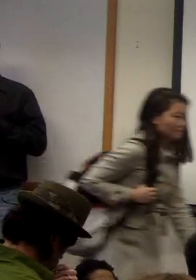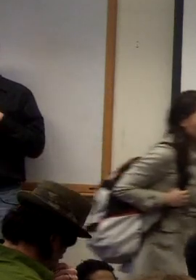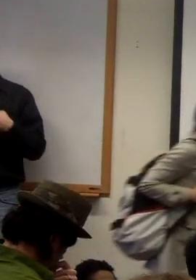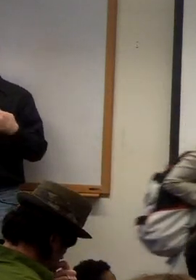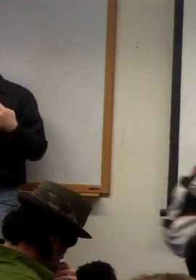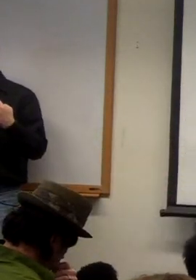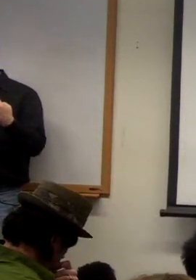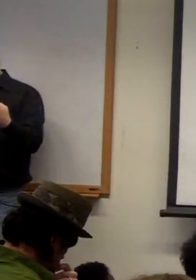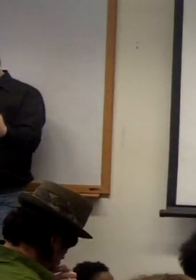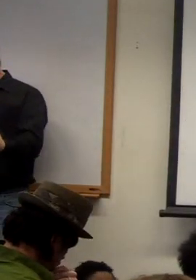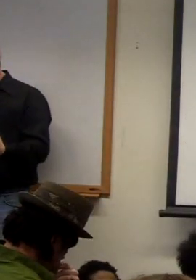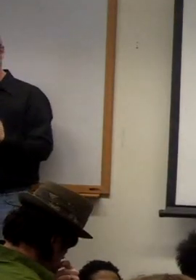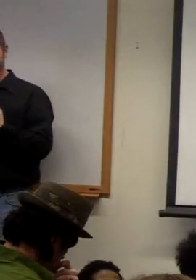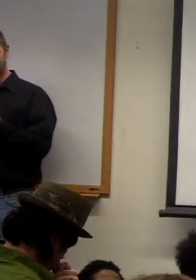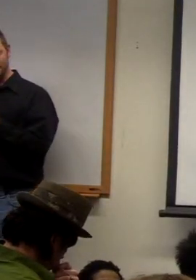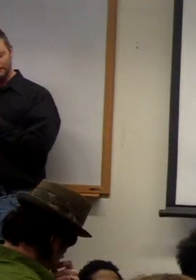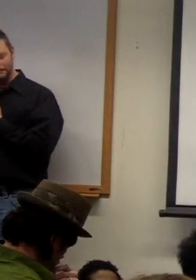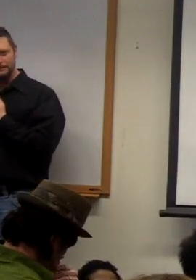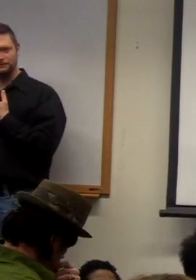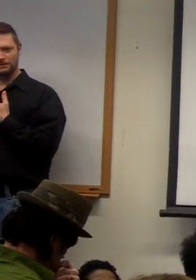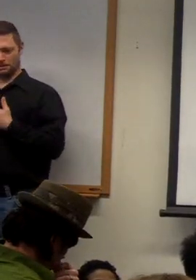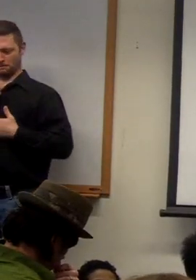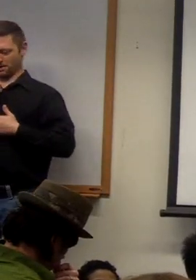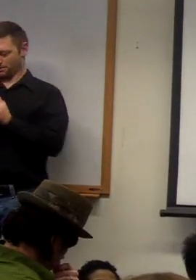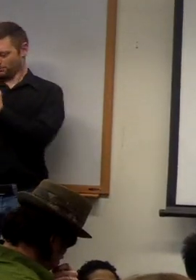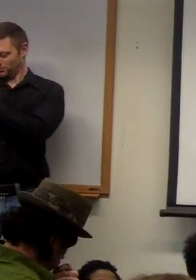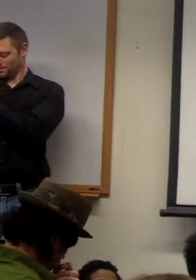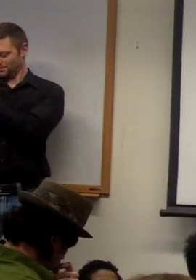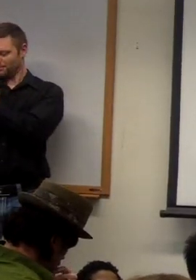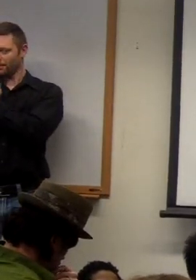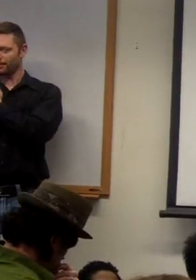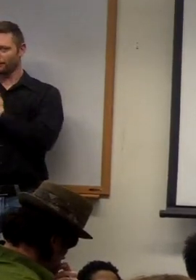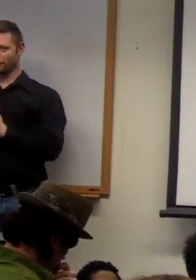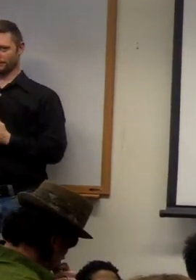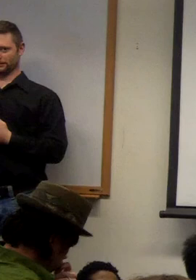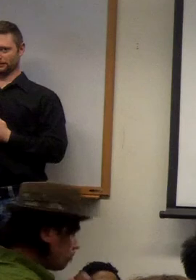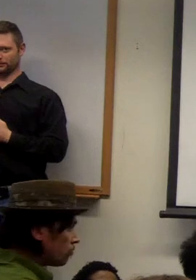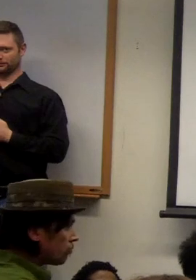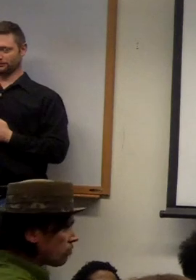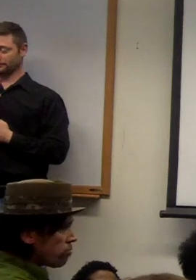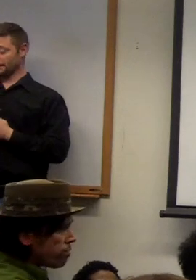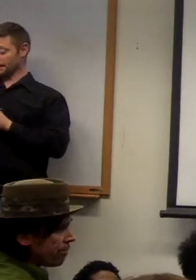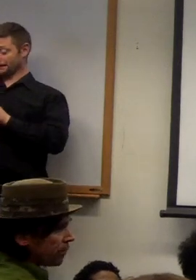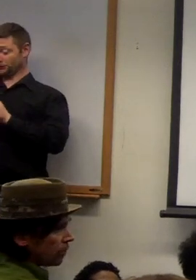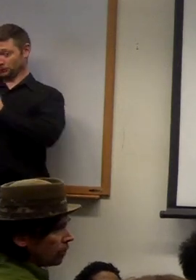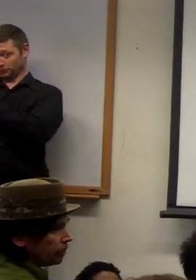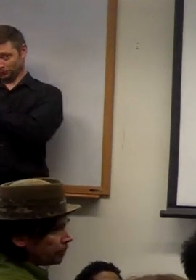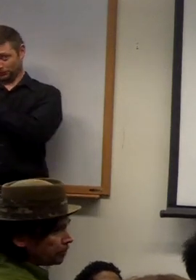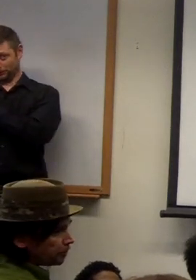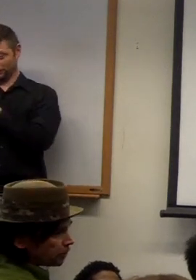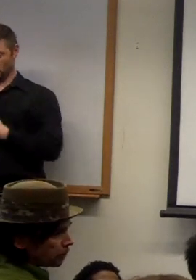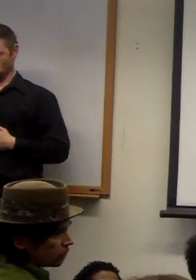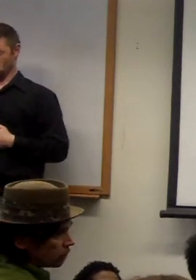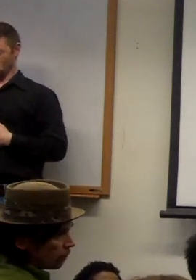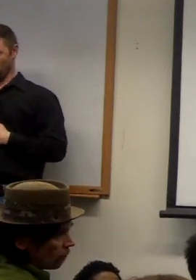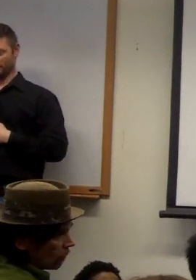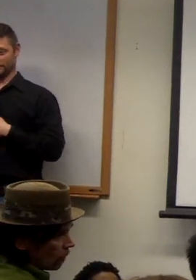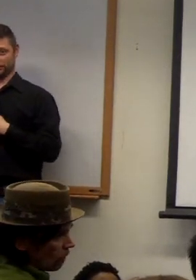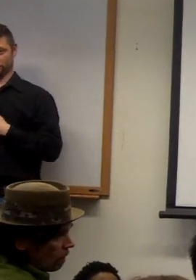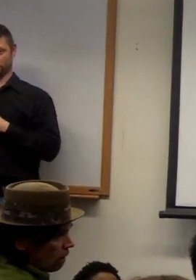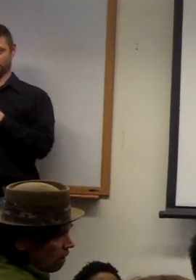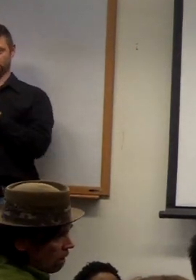struggle with the personal responsibility and history, white history.